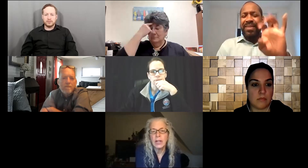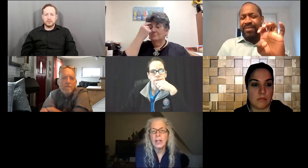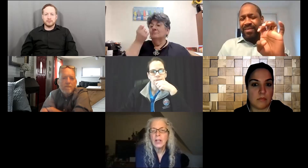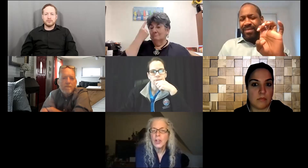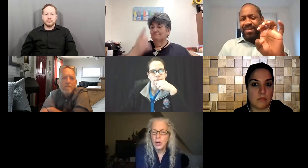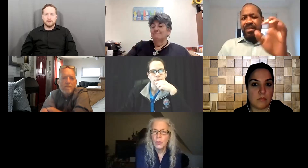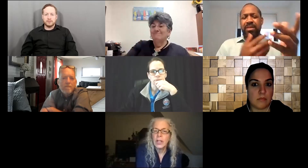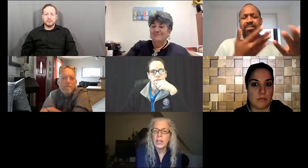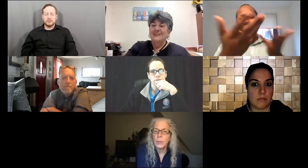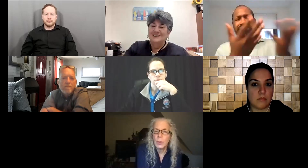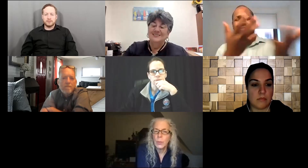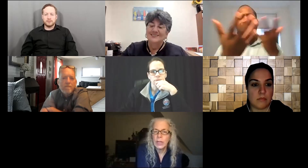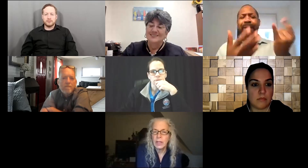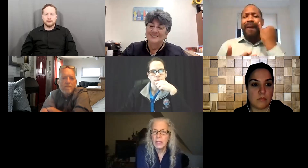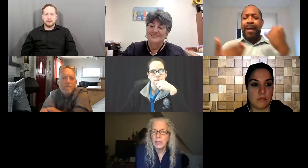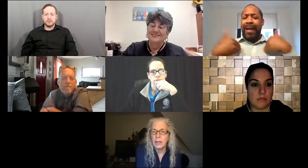that, you know,